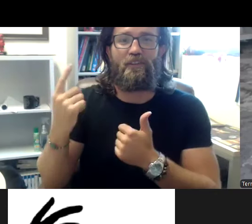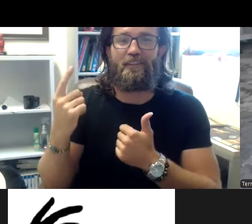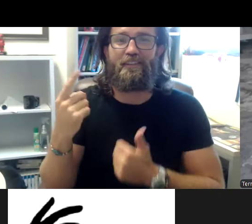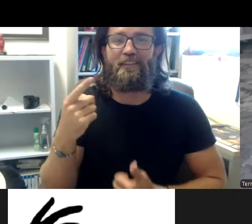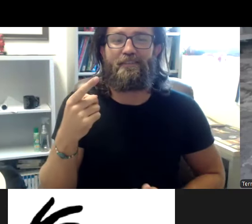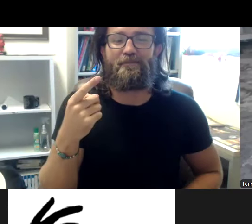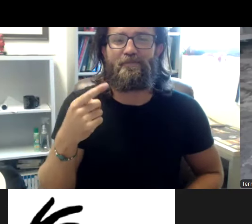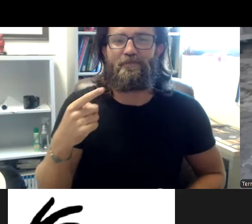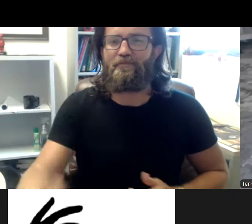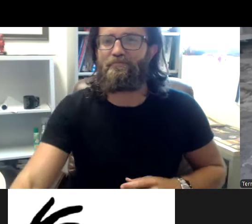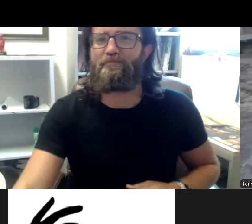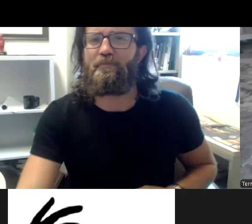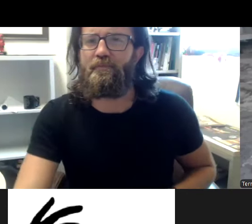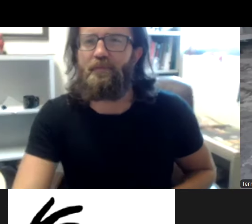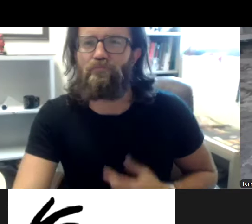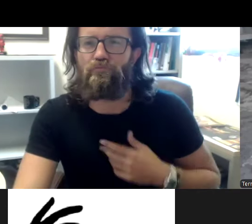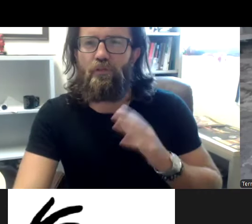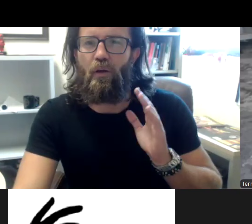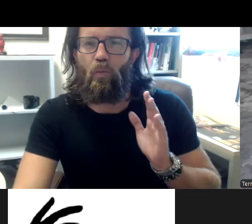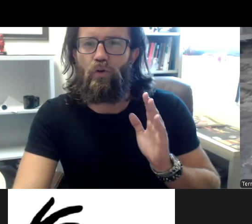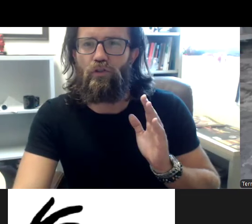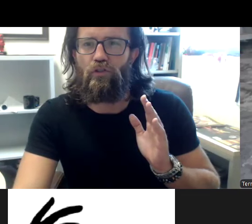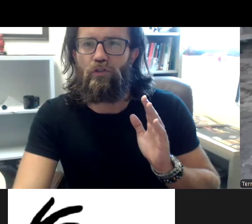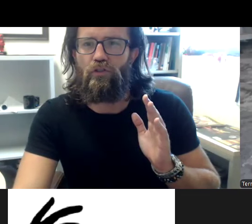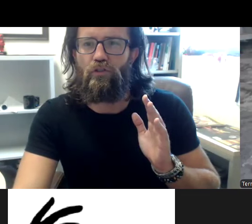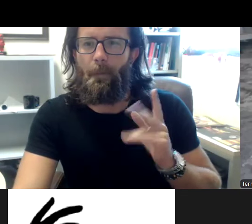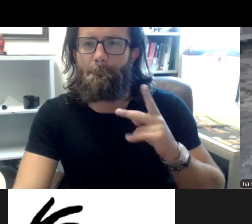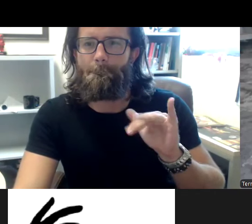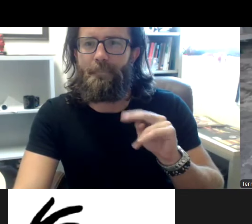All right. Hello, everyone.